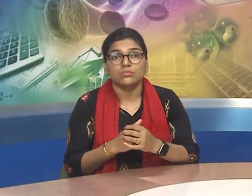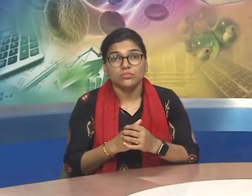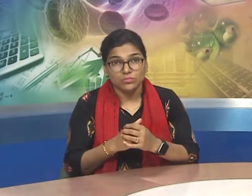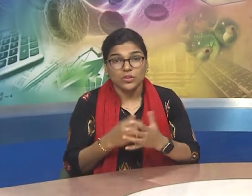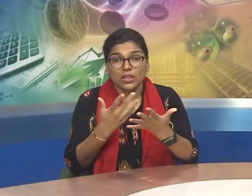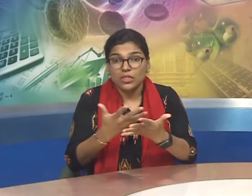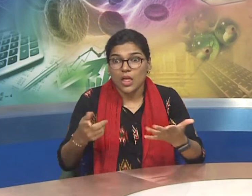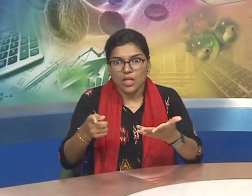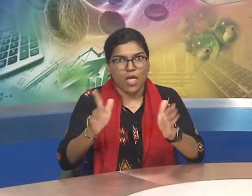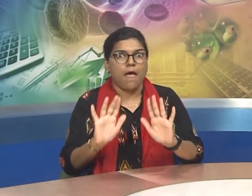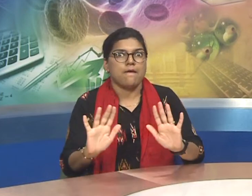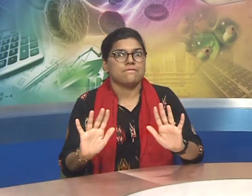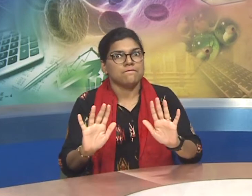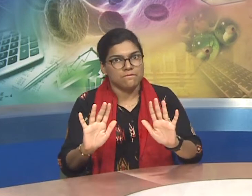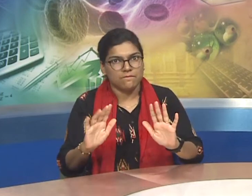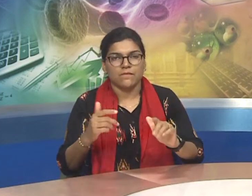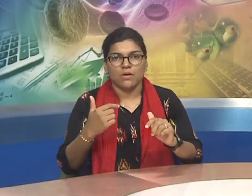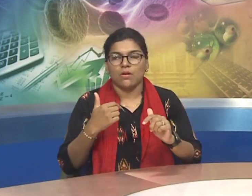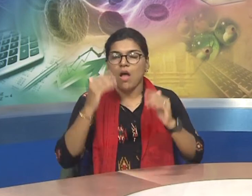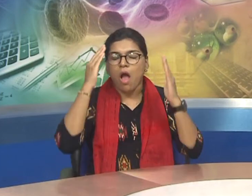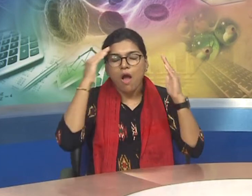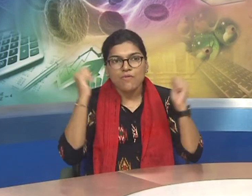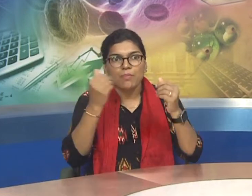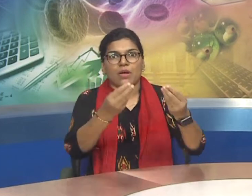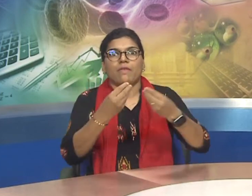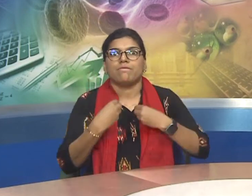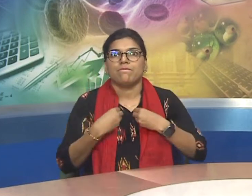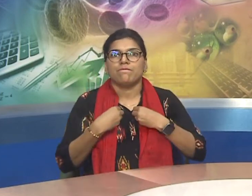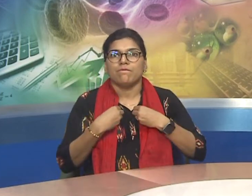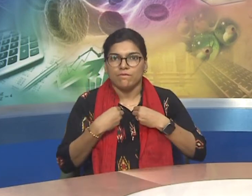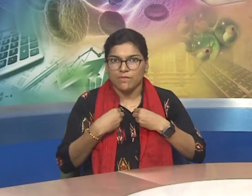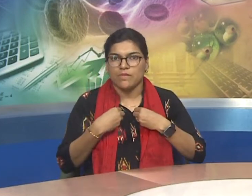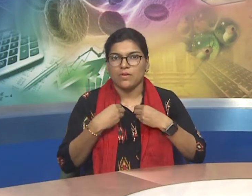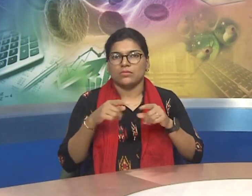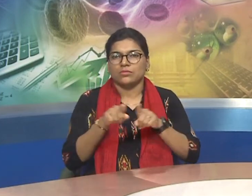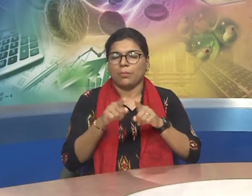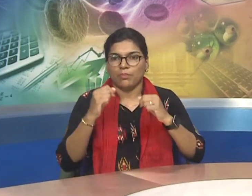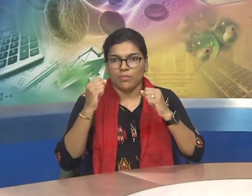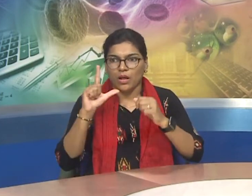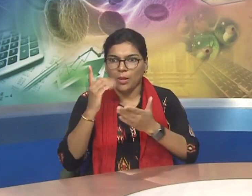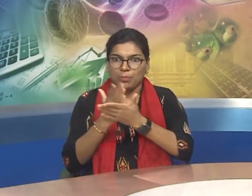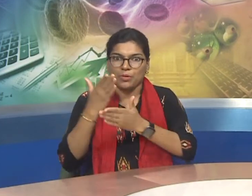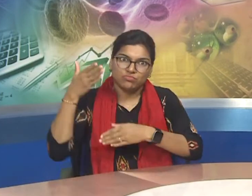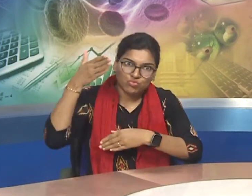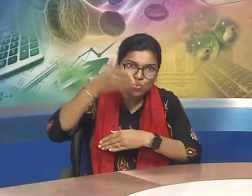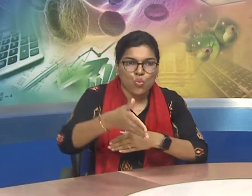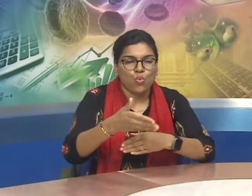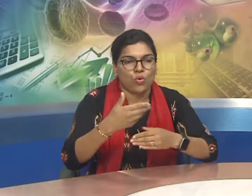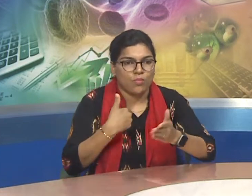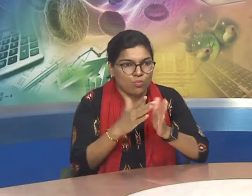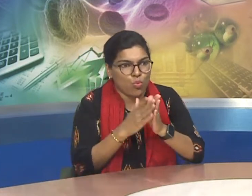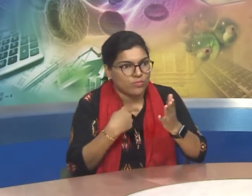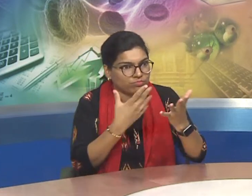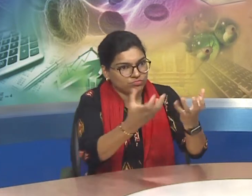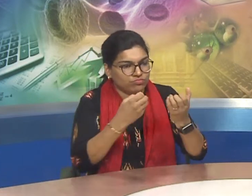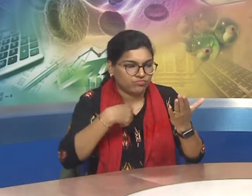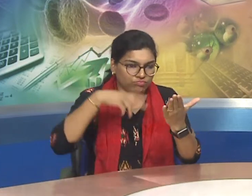Further, point number 11. Improve the existing services from the point of quality,